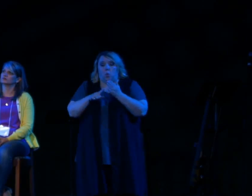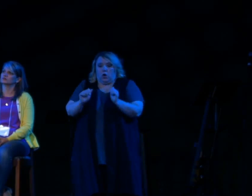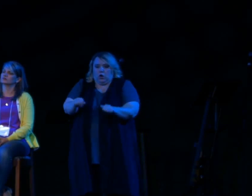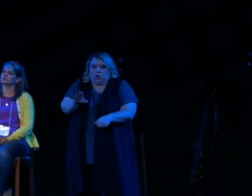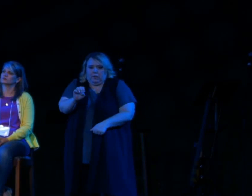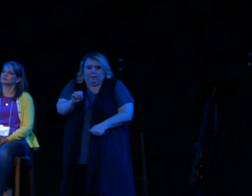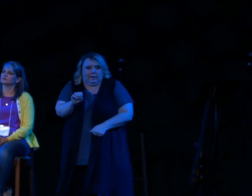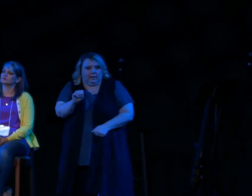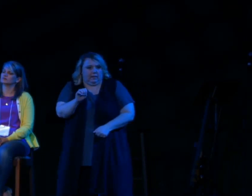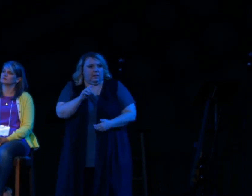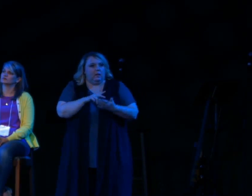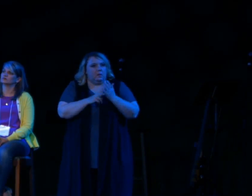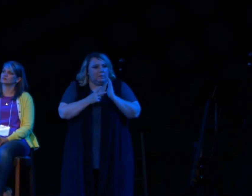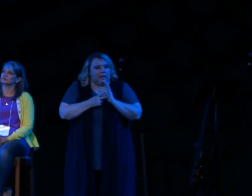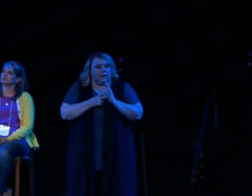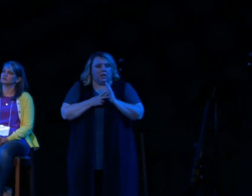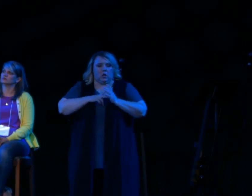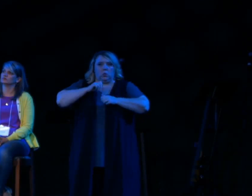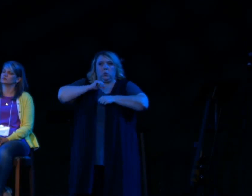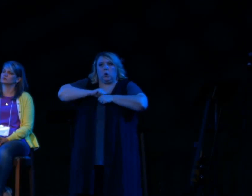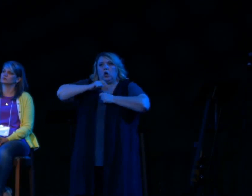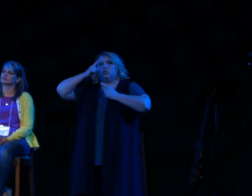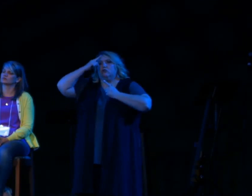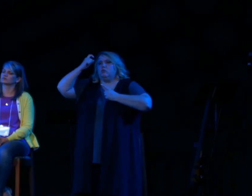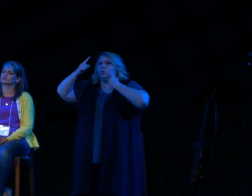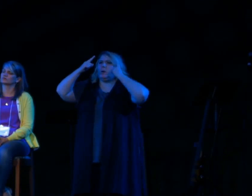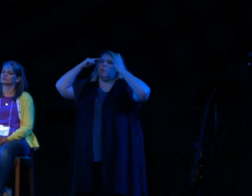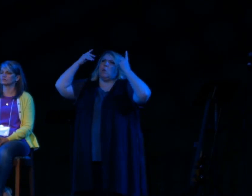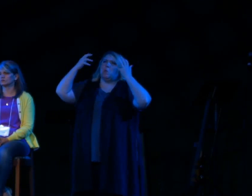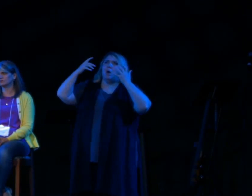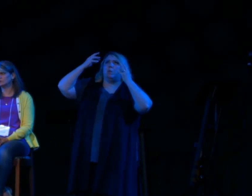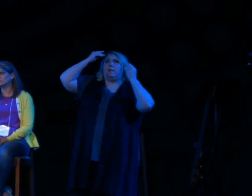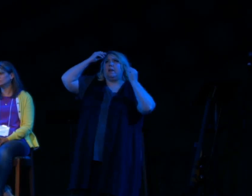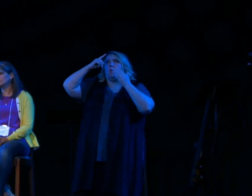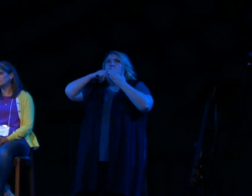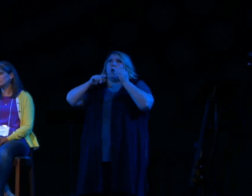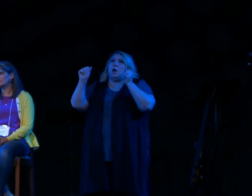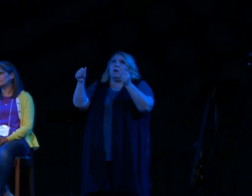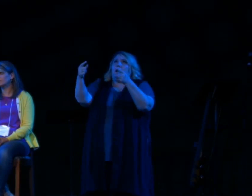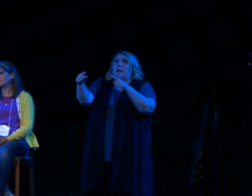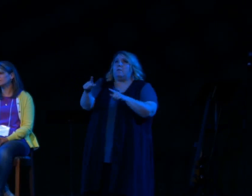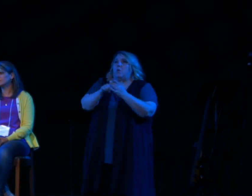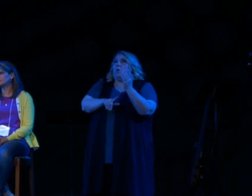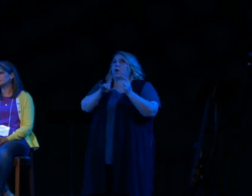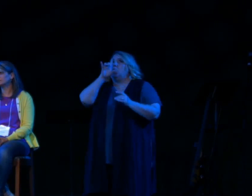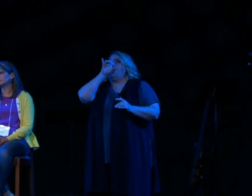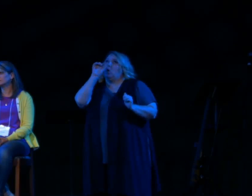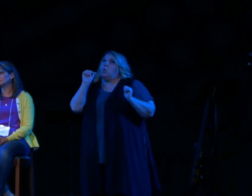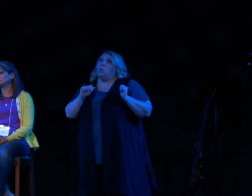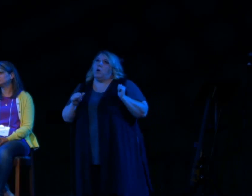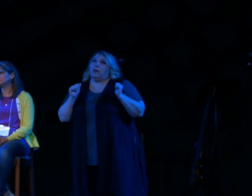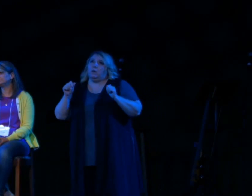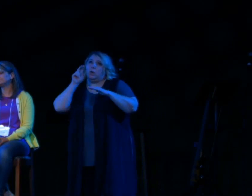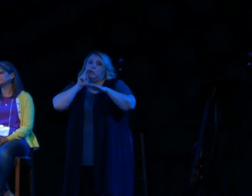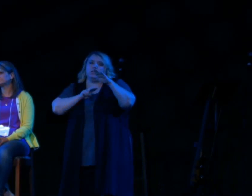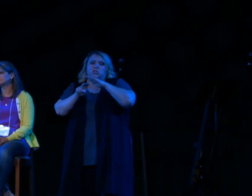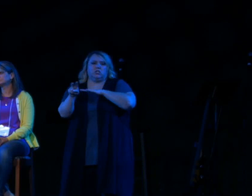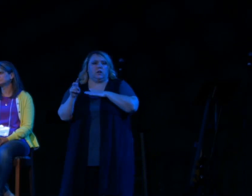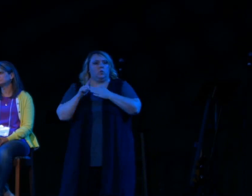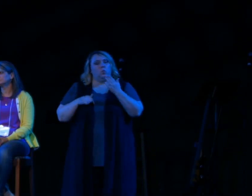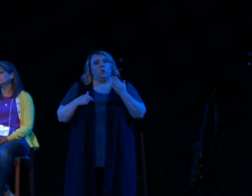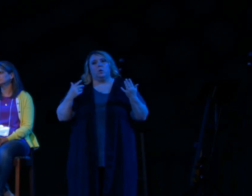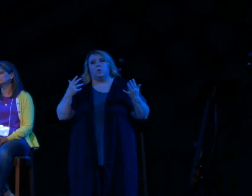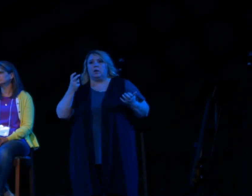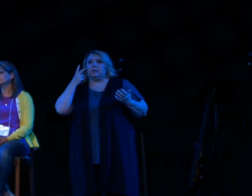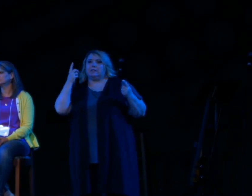all the work that you do to figure out and dream about and think about what could be, what's out there, what can we project out to,